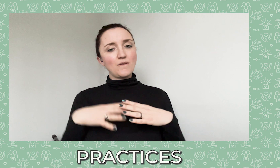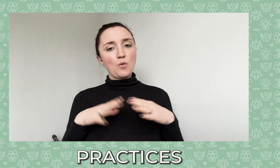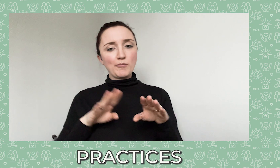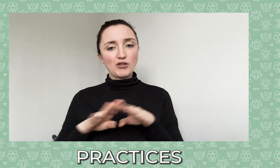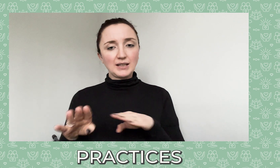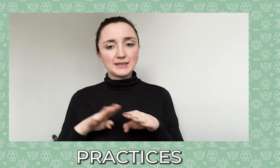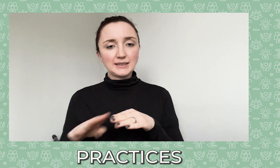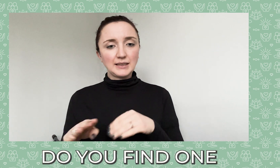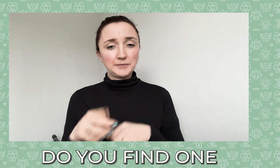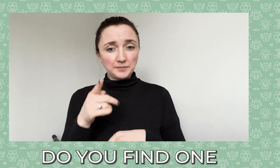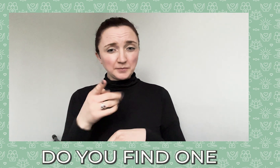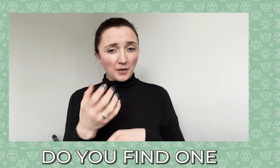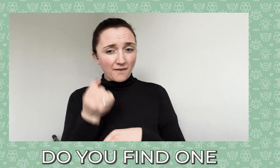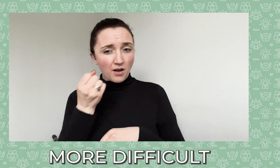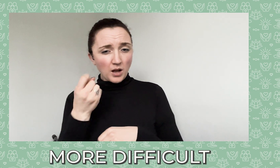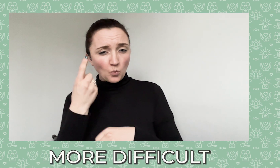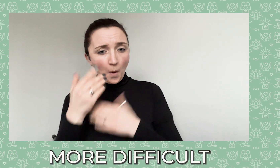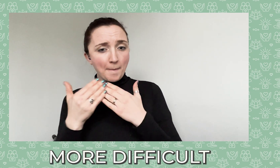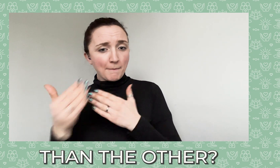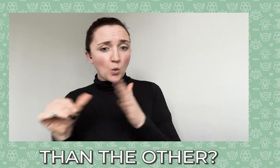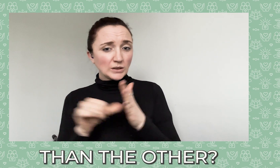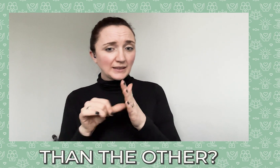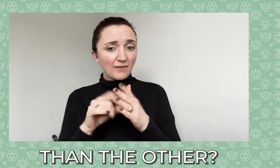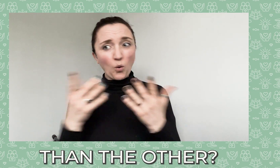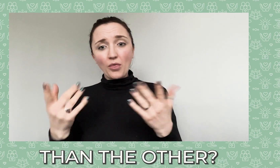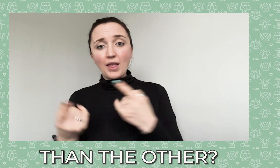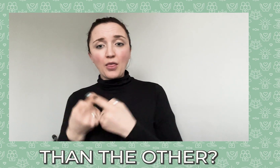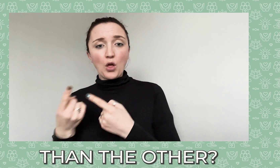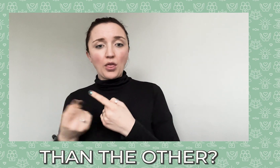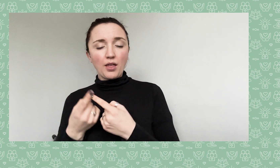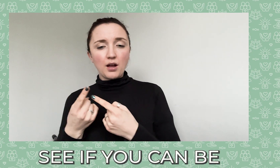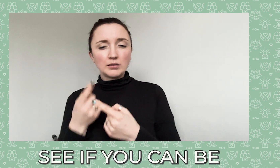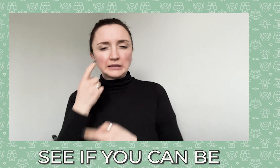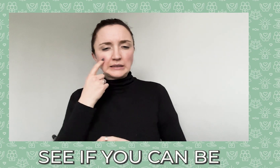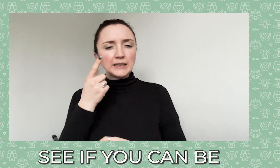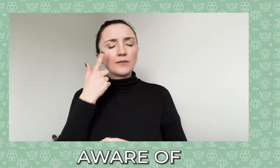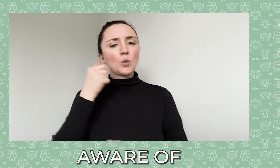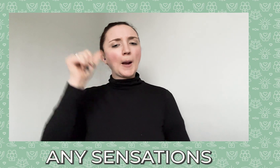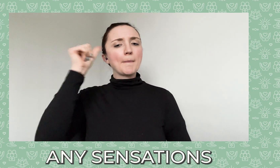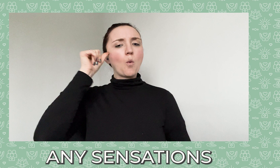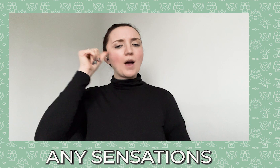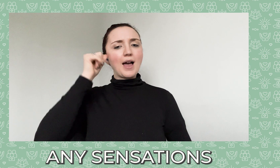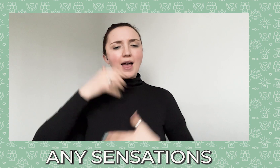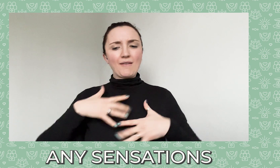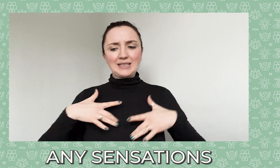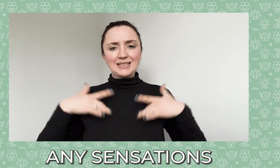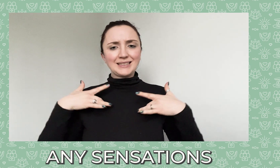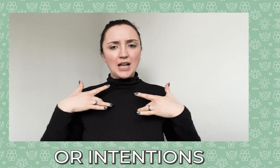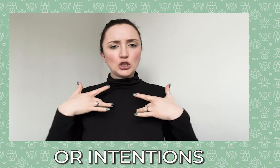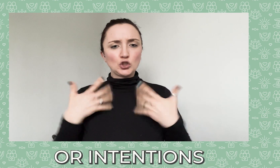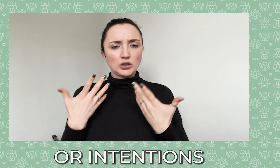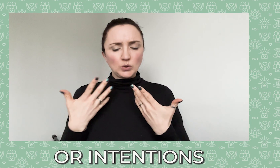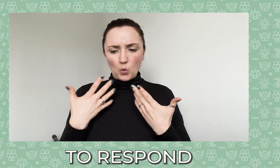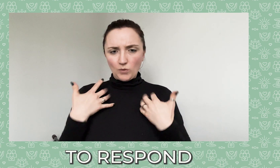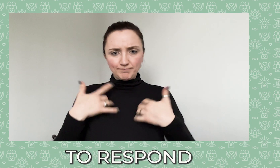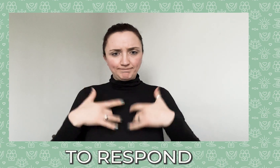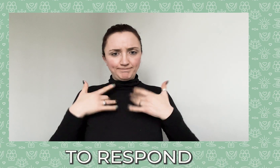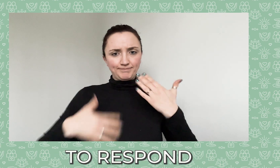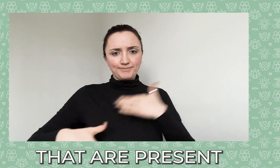practices. Do you find one more difficult than the other? See if you can be aware of any sensations or intentions to respond that